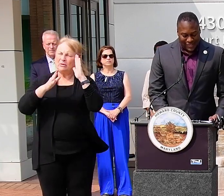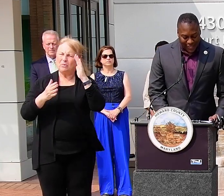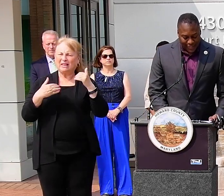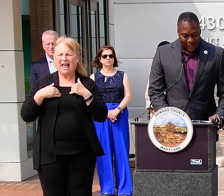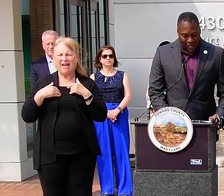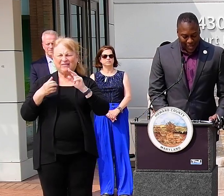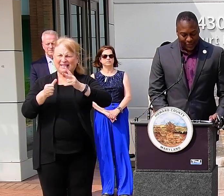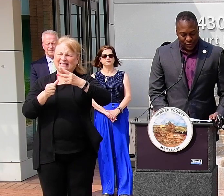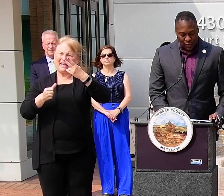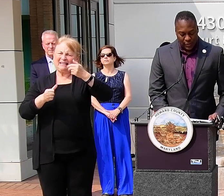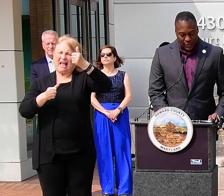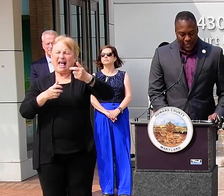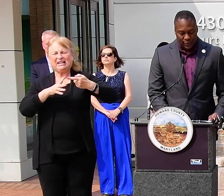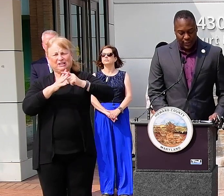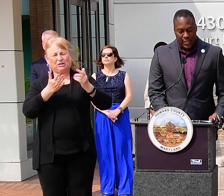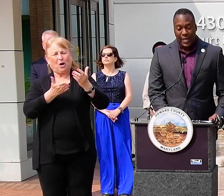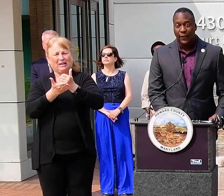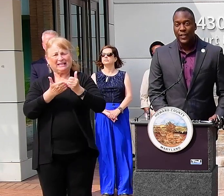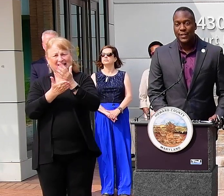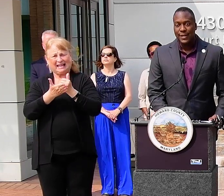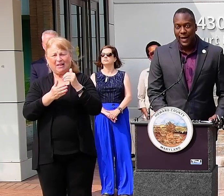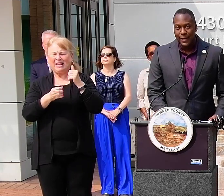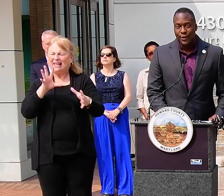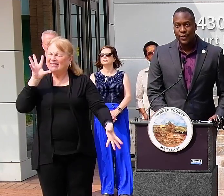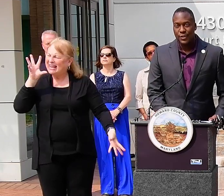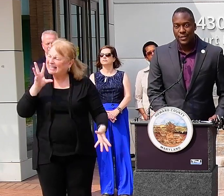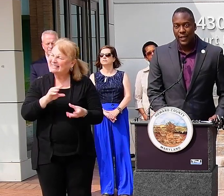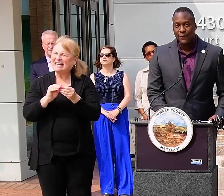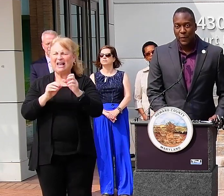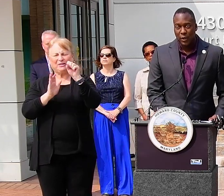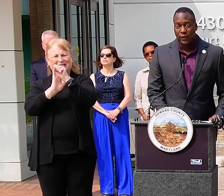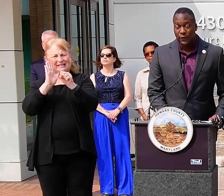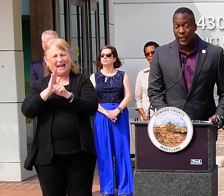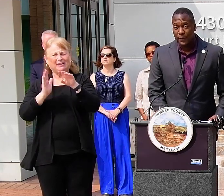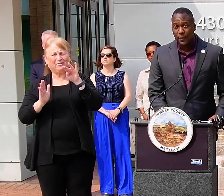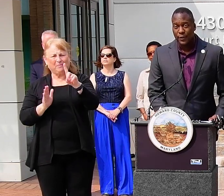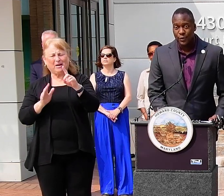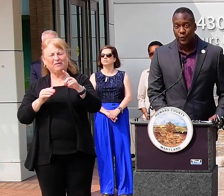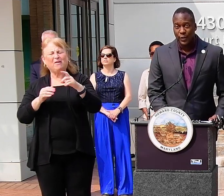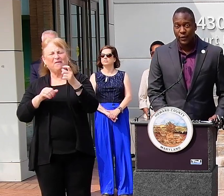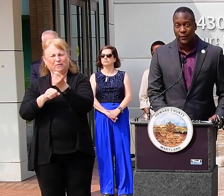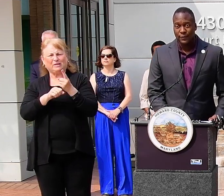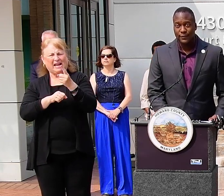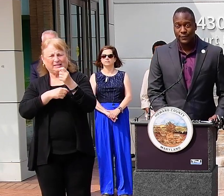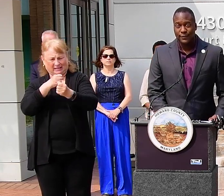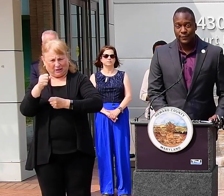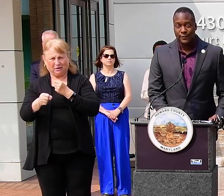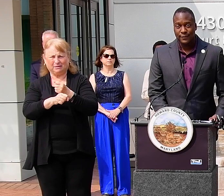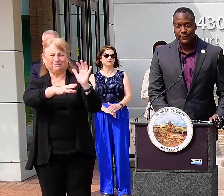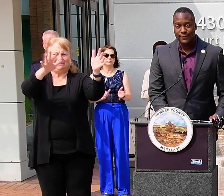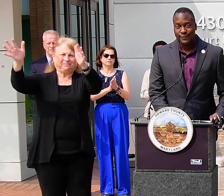have the second highest starting salary in the entire state of Maryland for the upcoming school year.